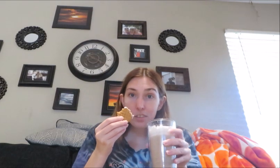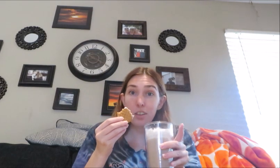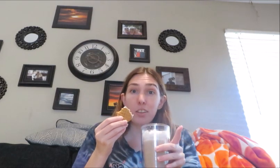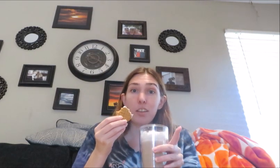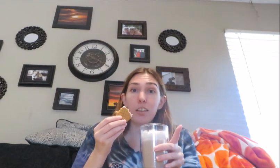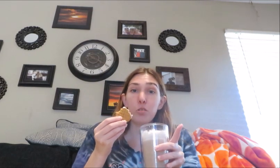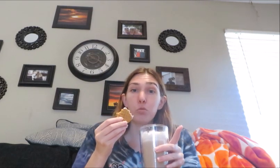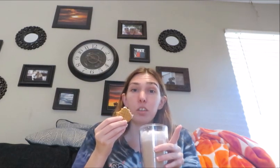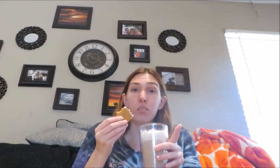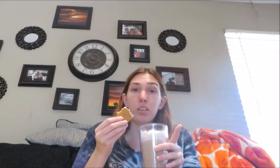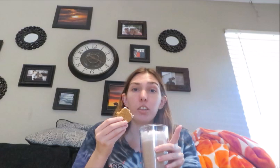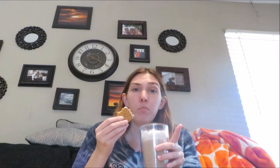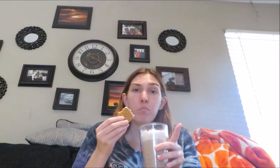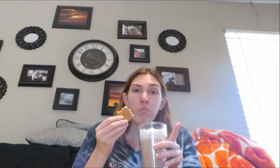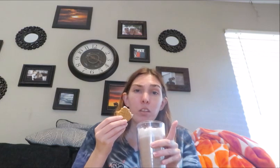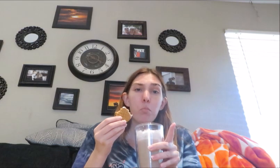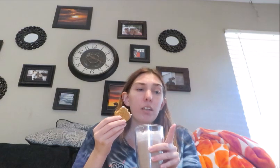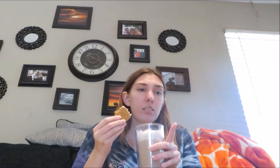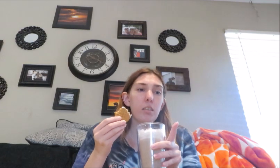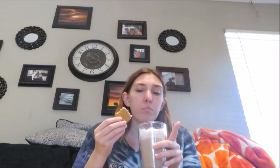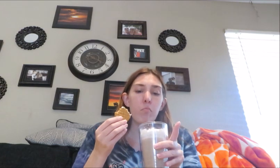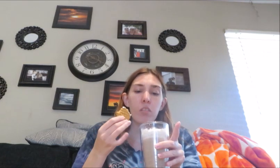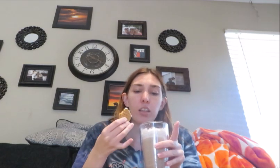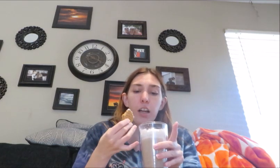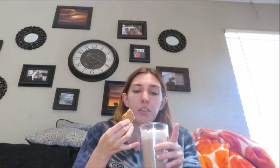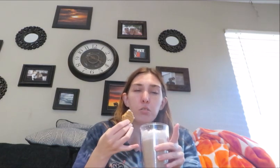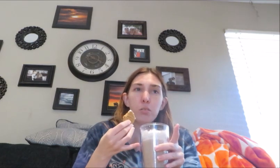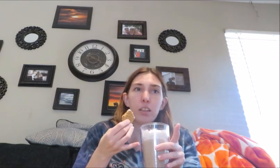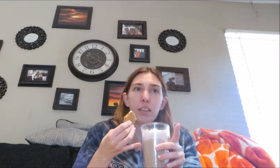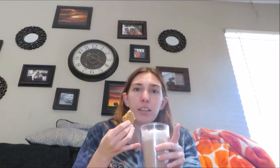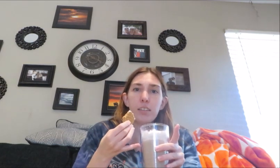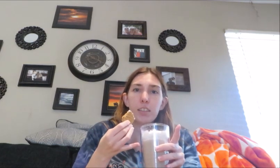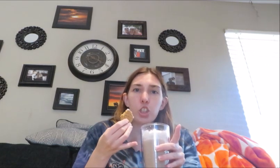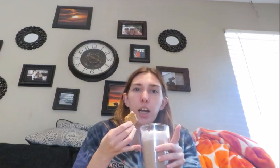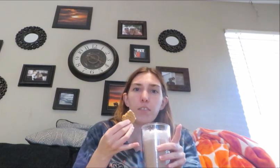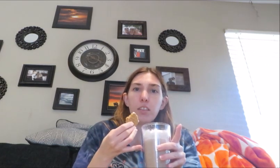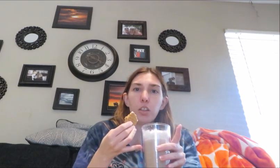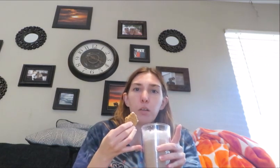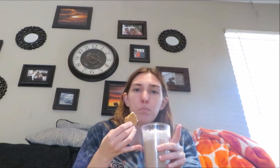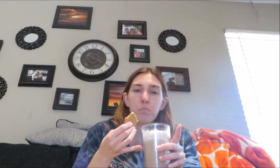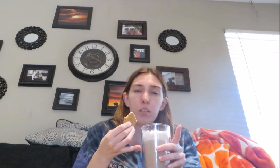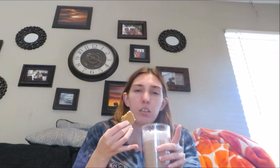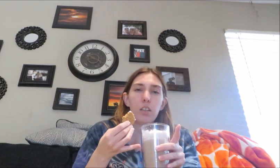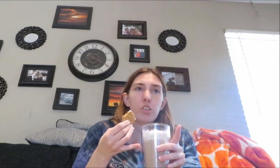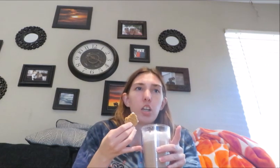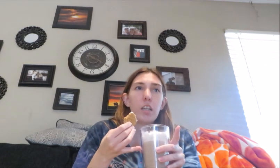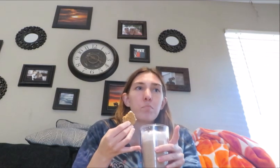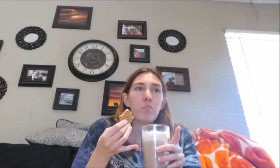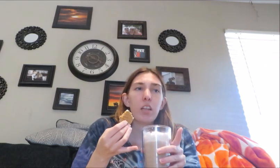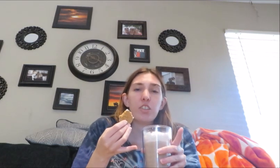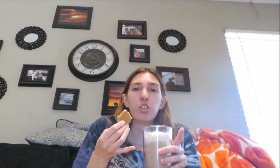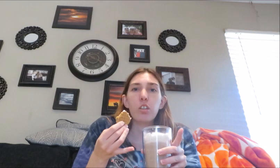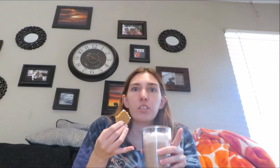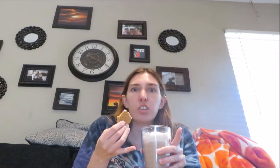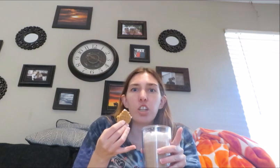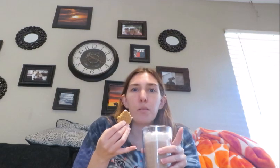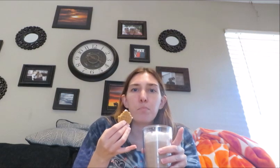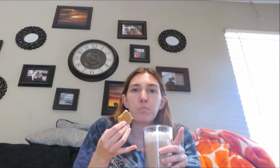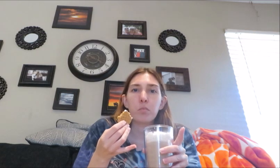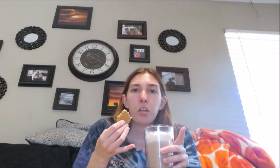Not gonna lie, that's really, really good. But like I said, I used the chai vanilla one. Not even chai. I just call it vanilla chai.